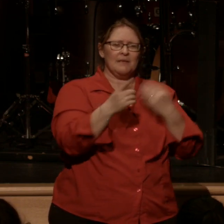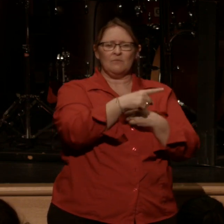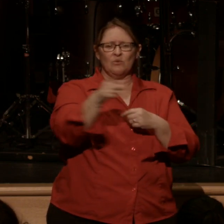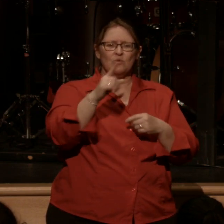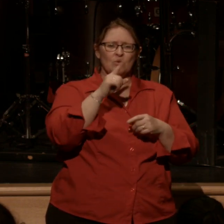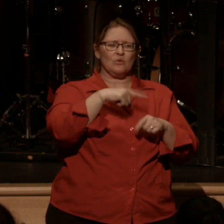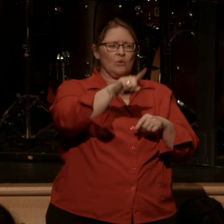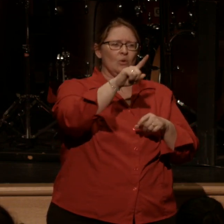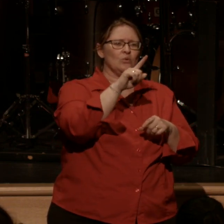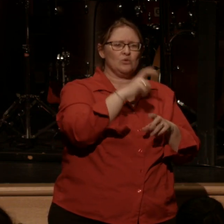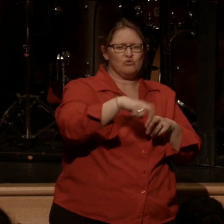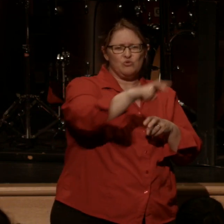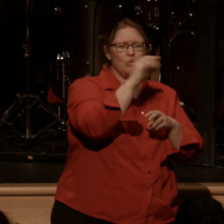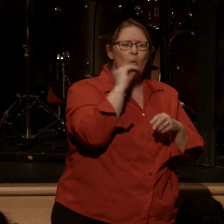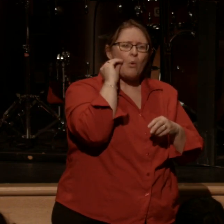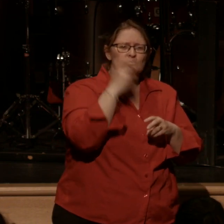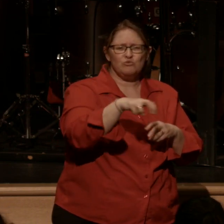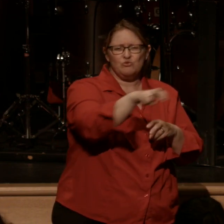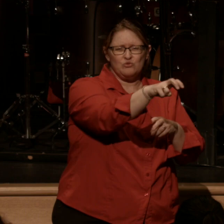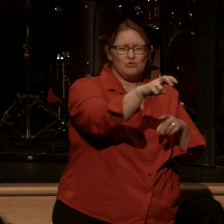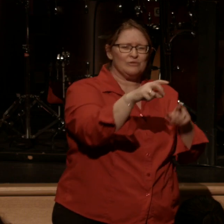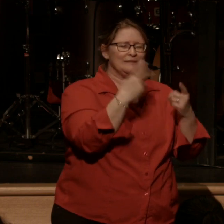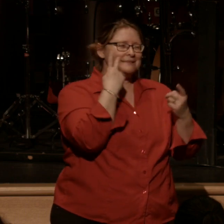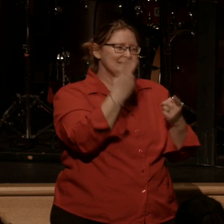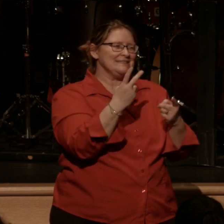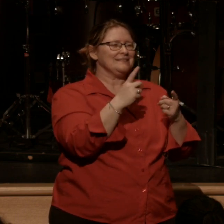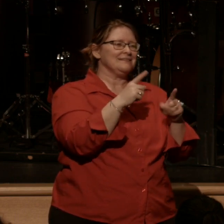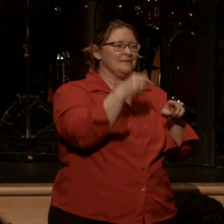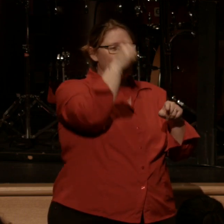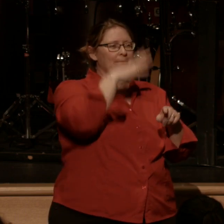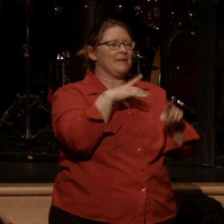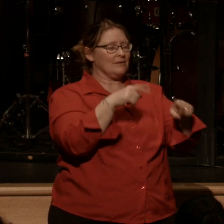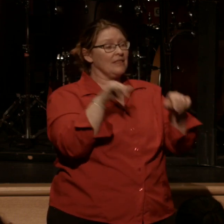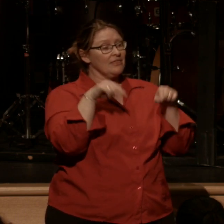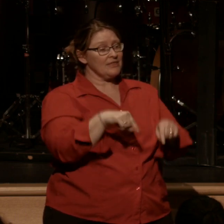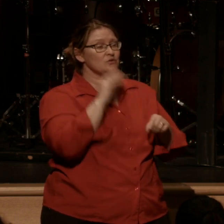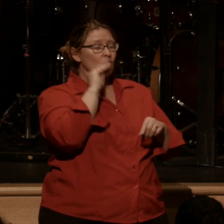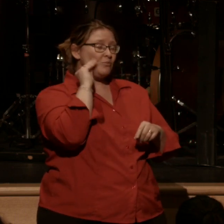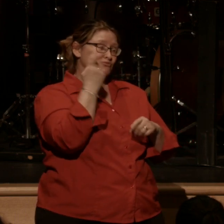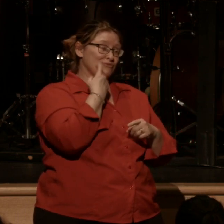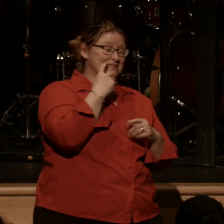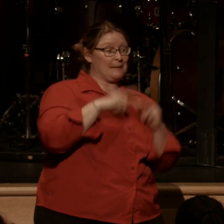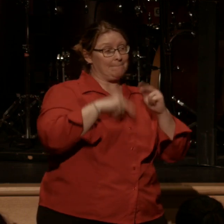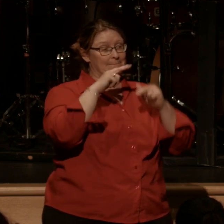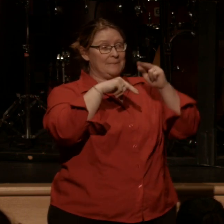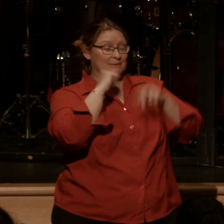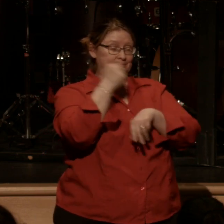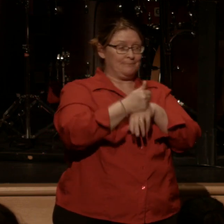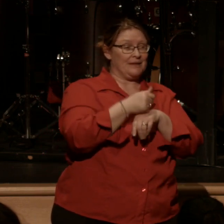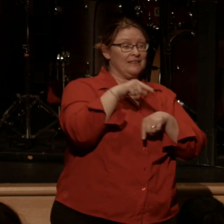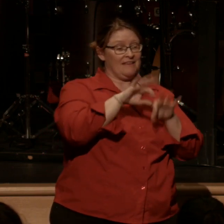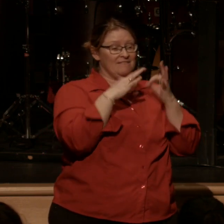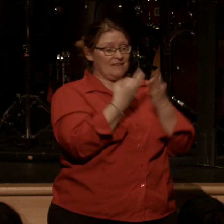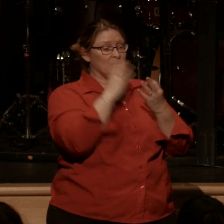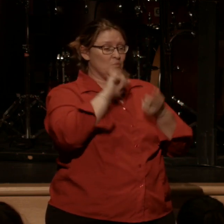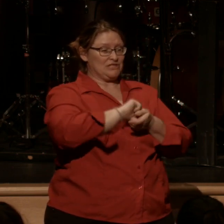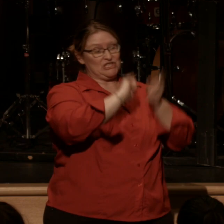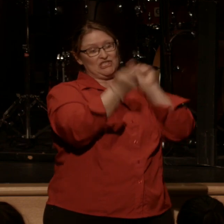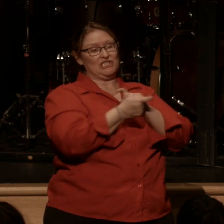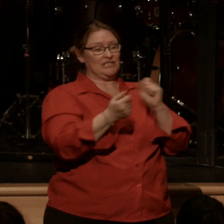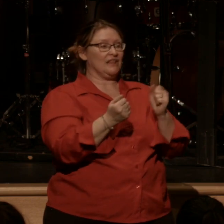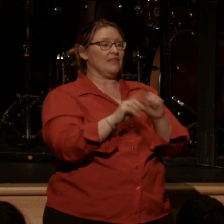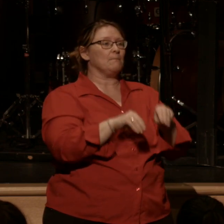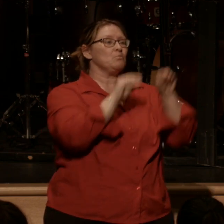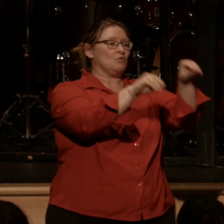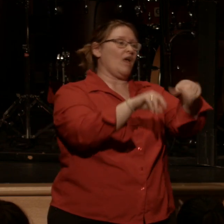tour before. Nobody walks into a home tour and wants to hear from the guide, this home was just built. This family's going to flip it shortly. They're going to move